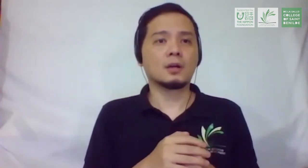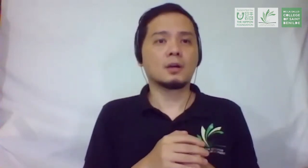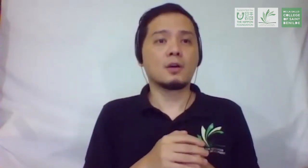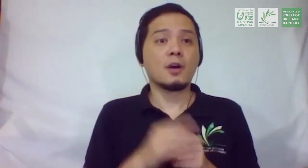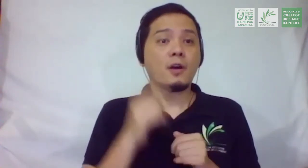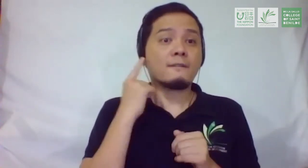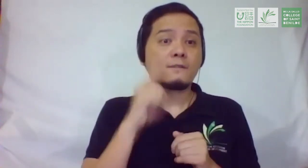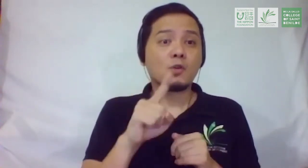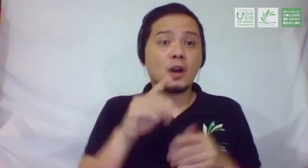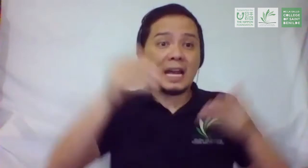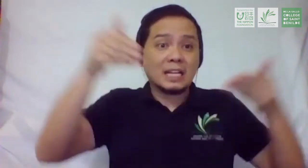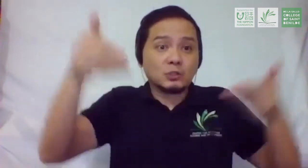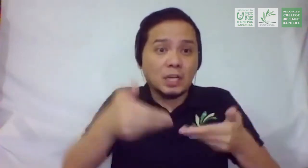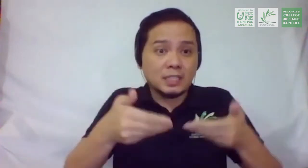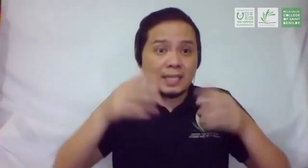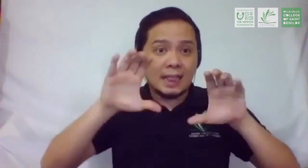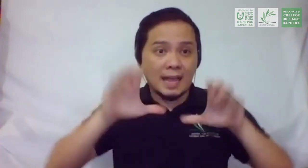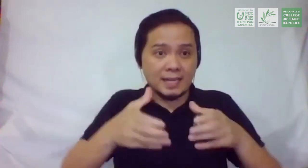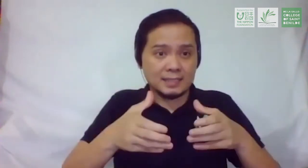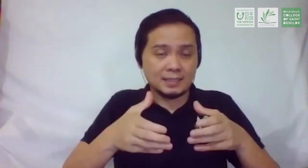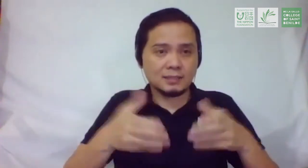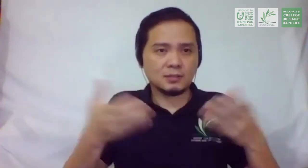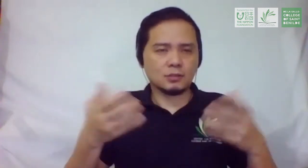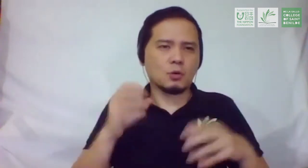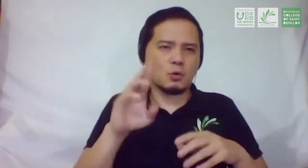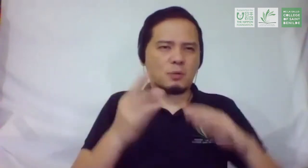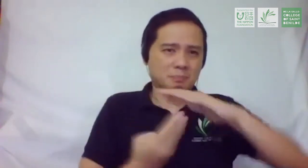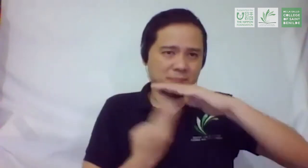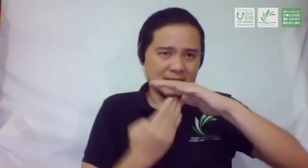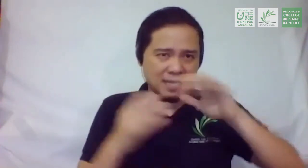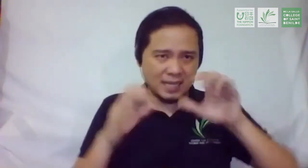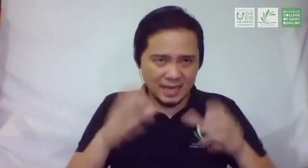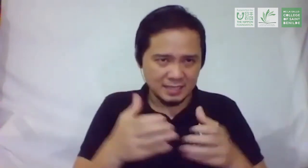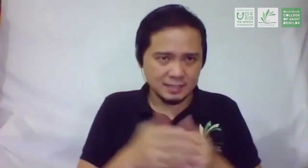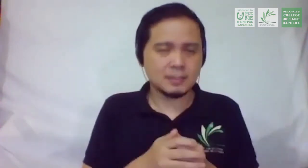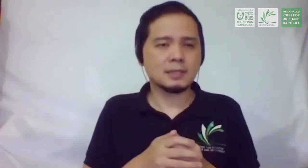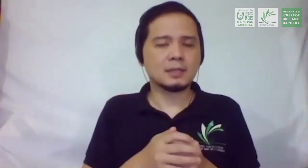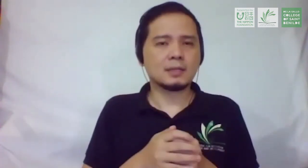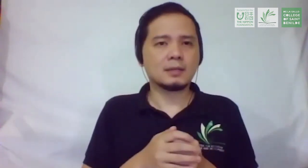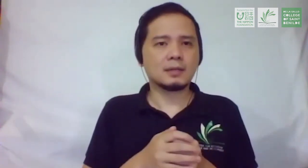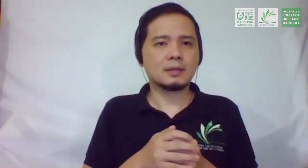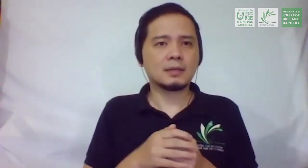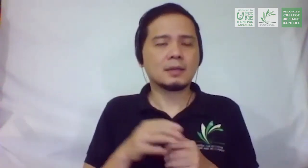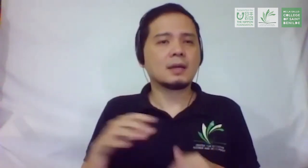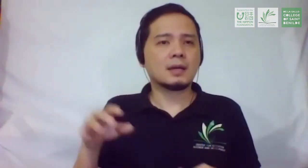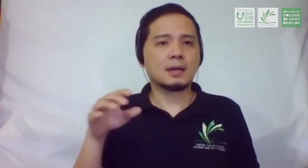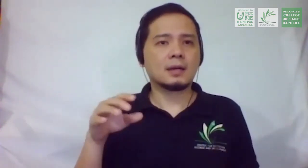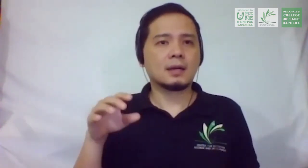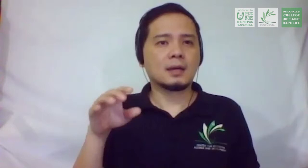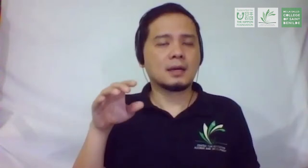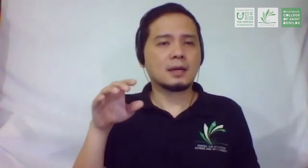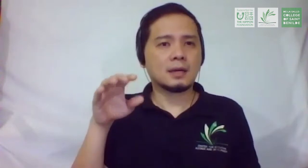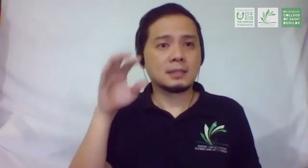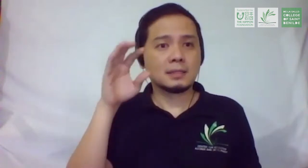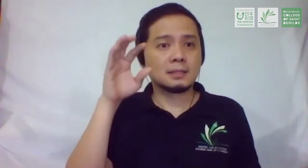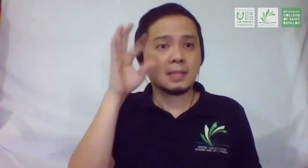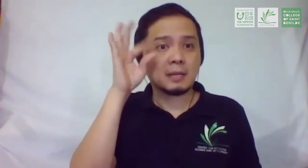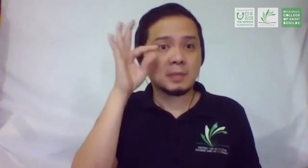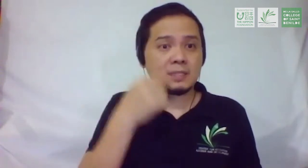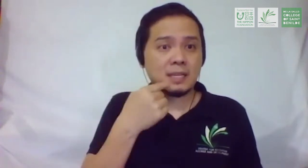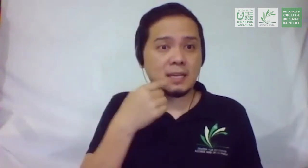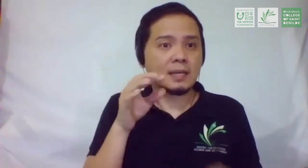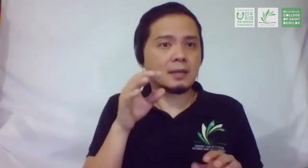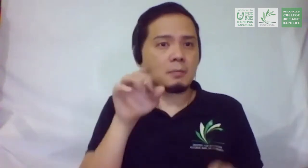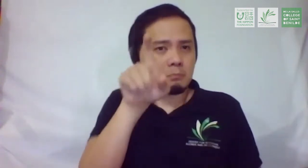want to, I think as Jasmine said, we want to have pictures or objects to show to students, very